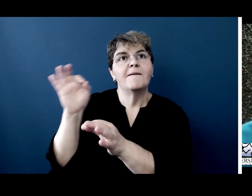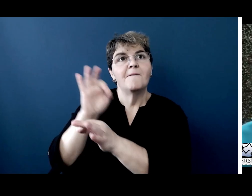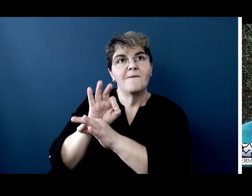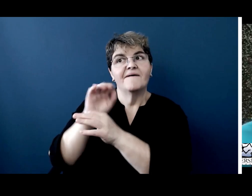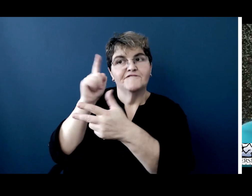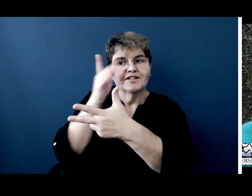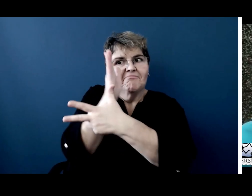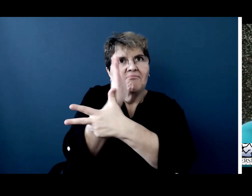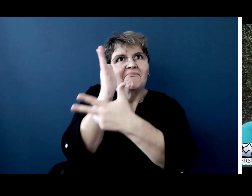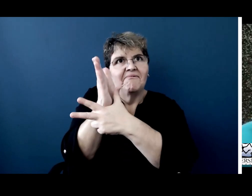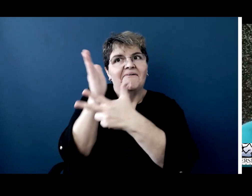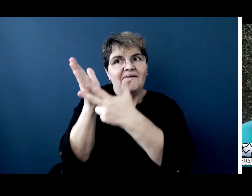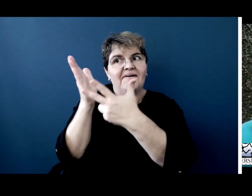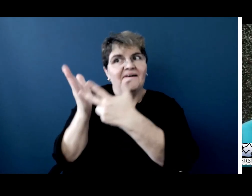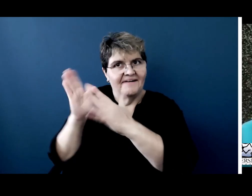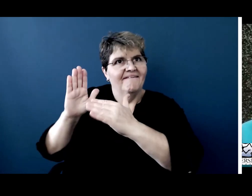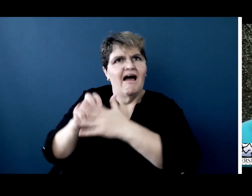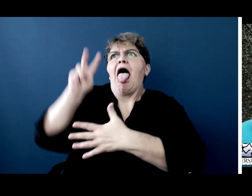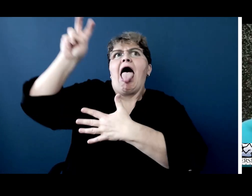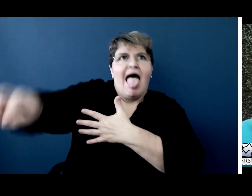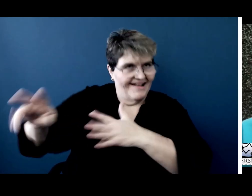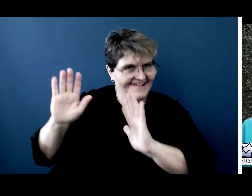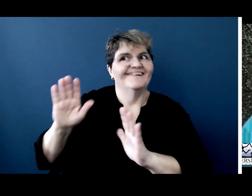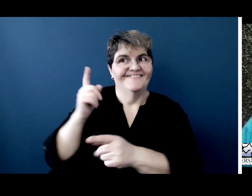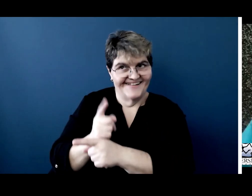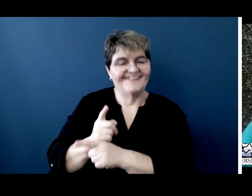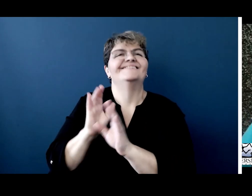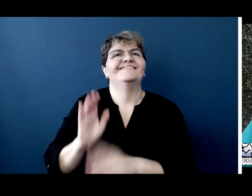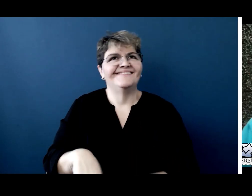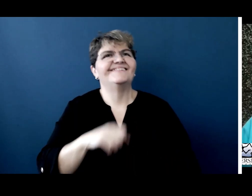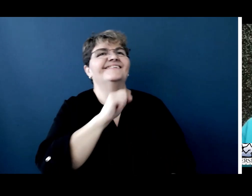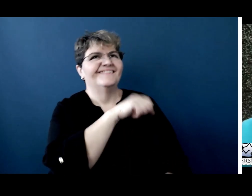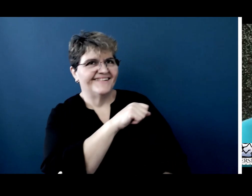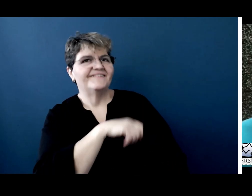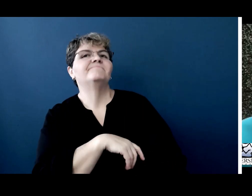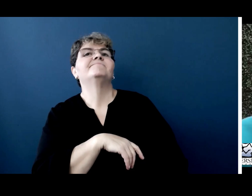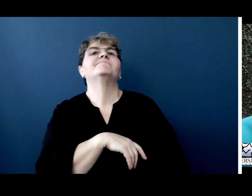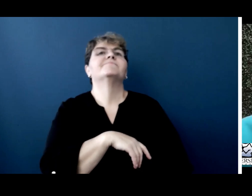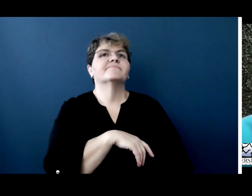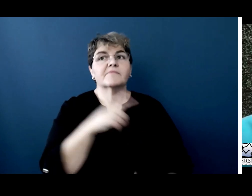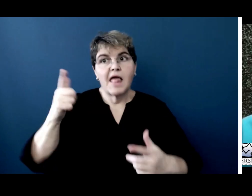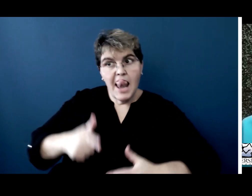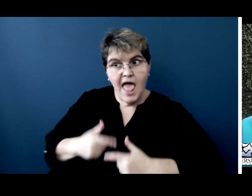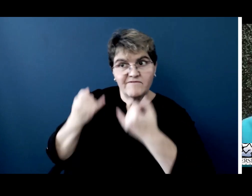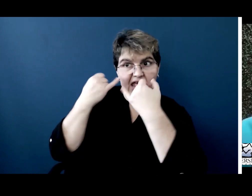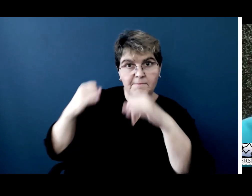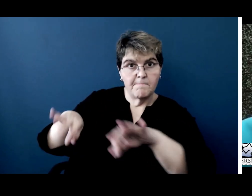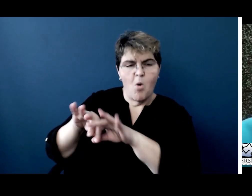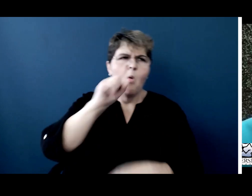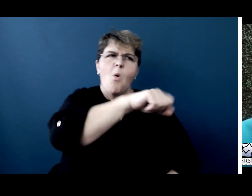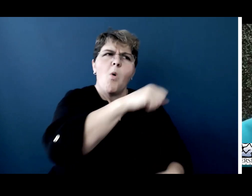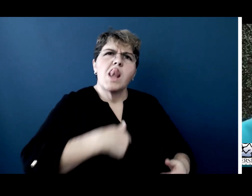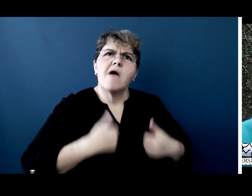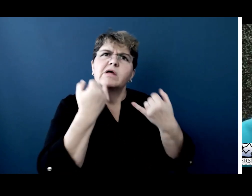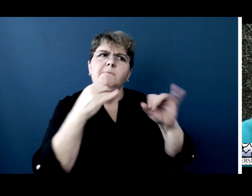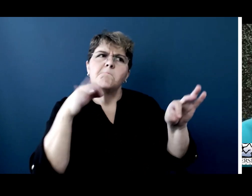So getting a job. and getting a job, yeah. Yeah. In that order, right? In that order. So yeah, so living